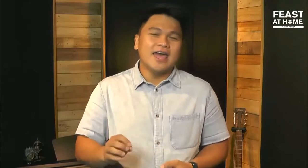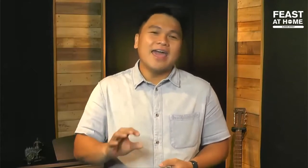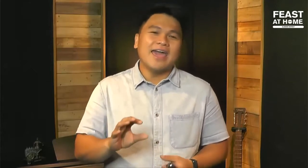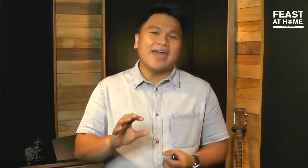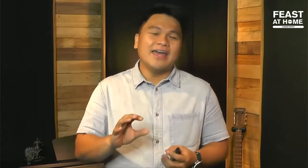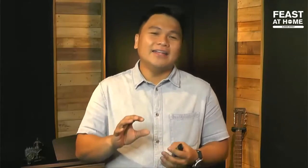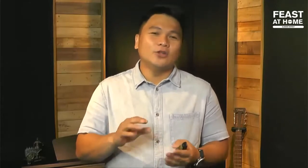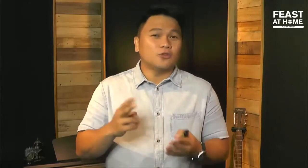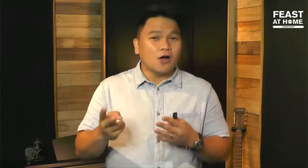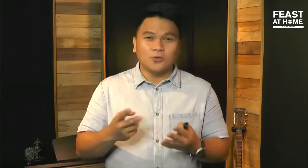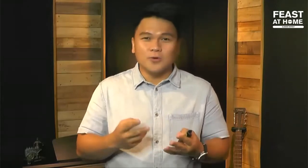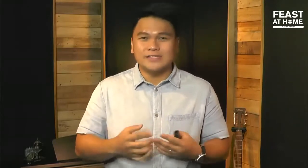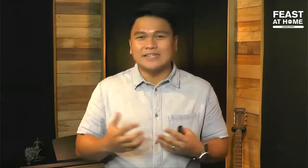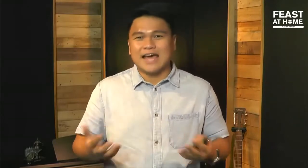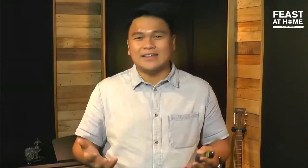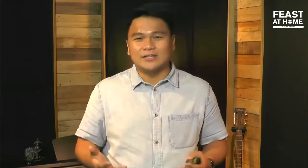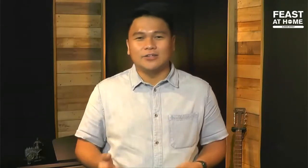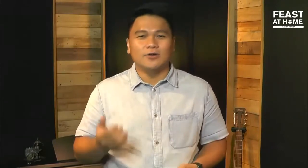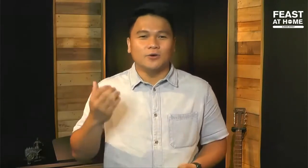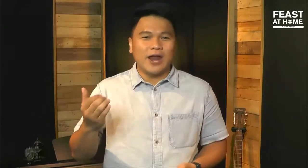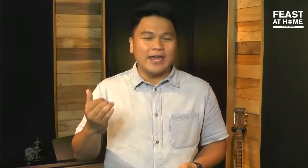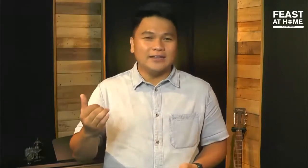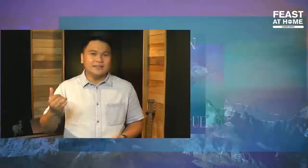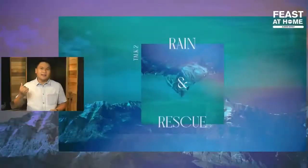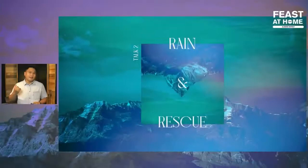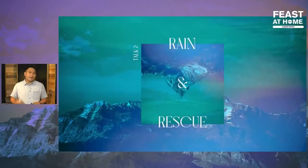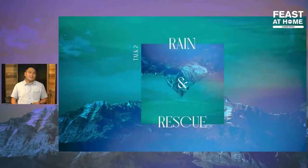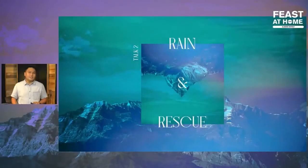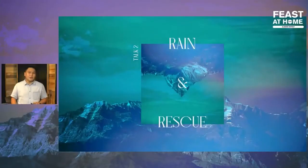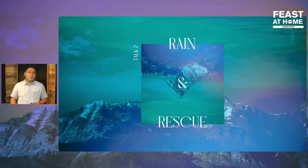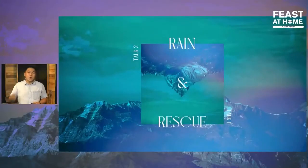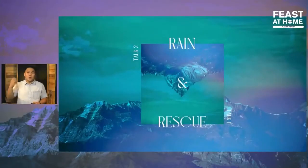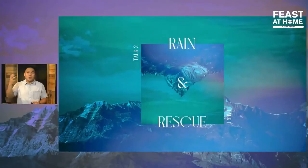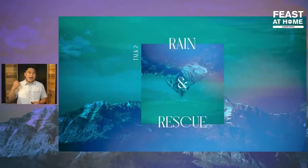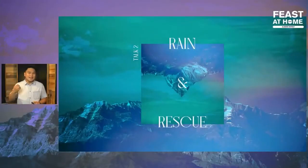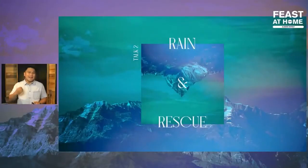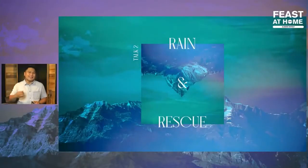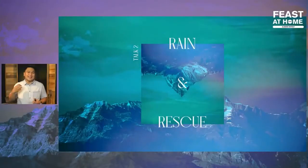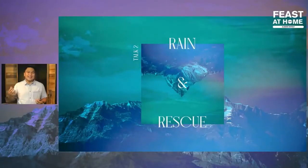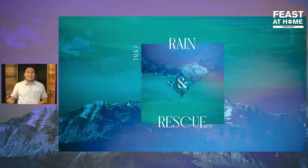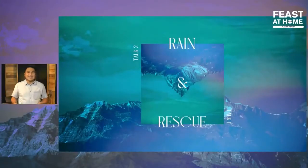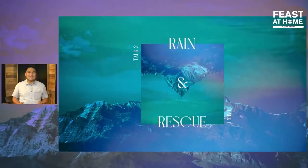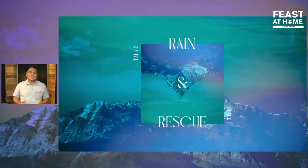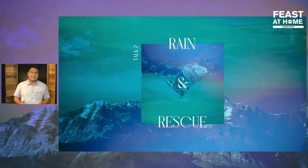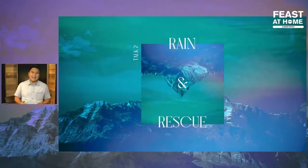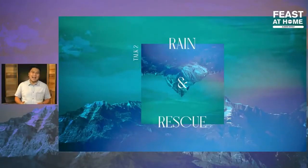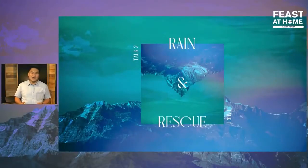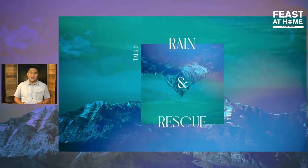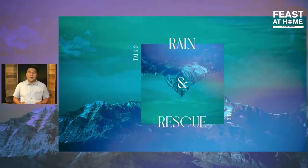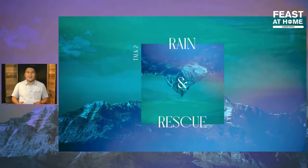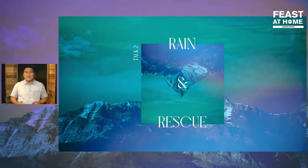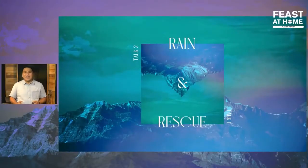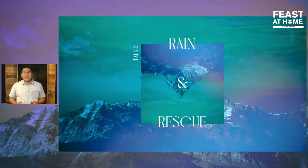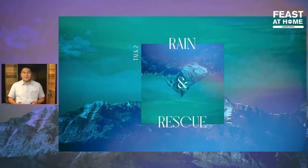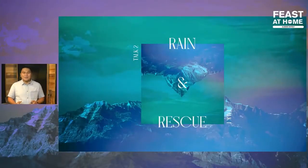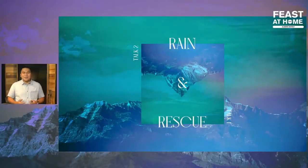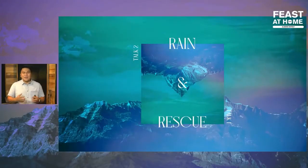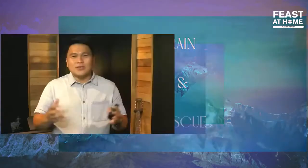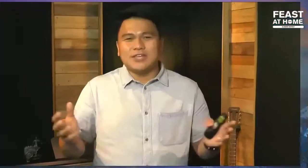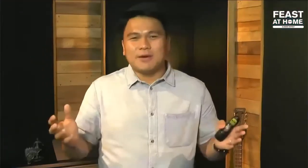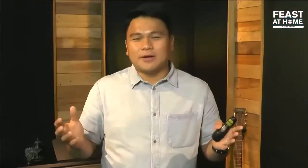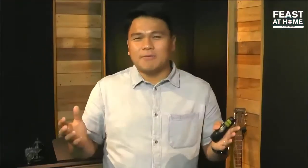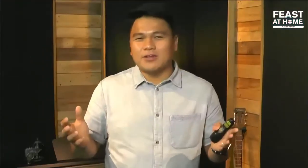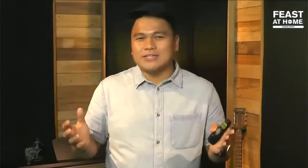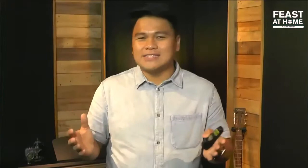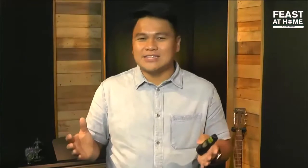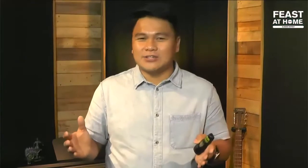God, and talk to is entitled Rain and Rescue, Ulan at Kaligtasan sa Tagalog. And you